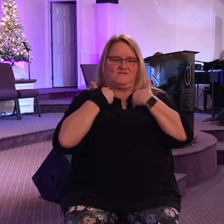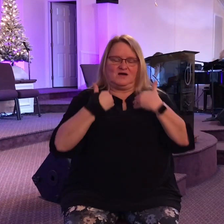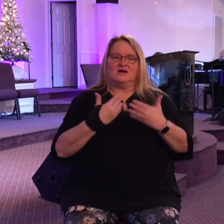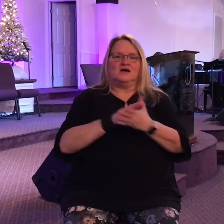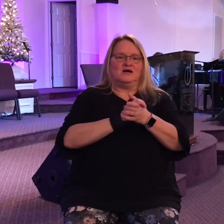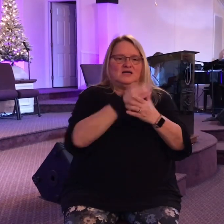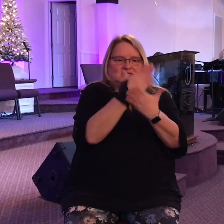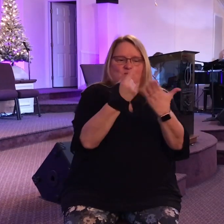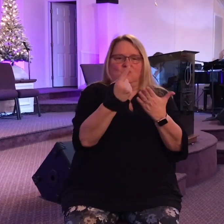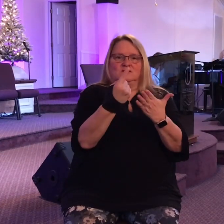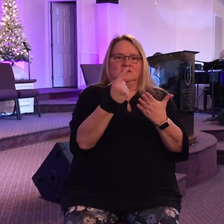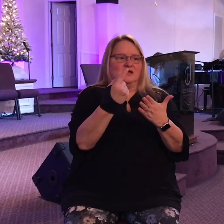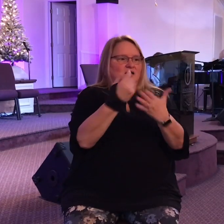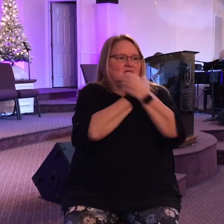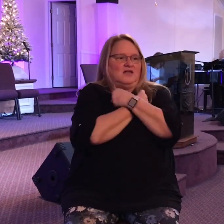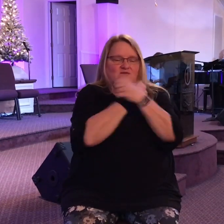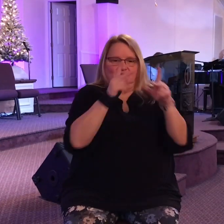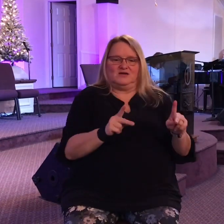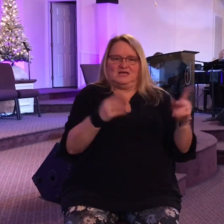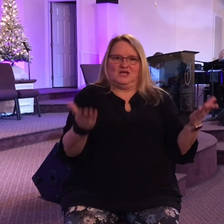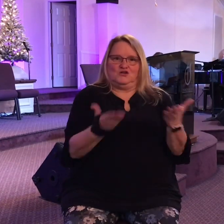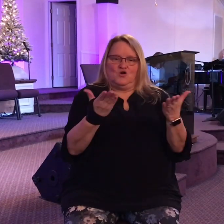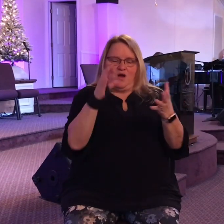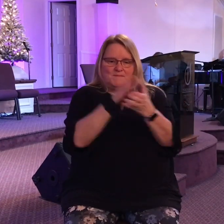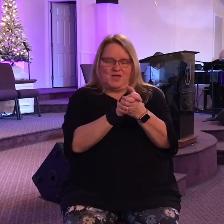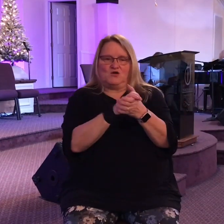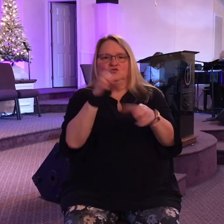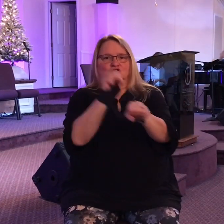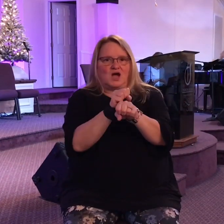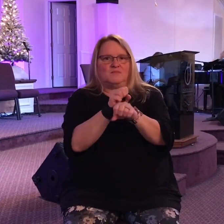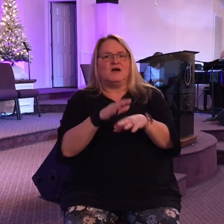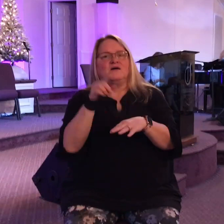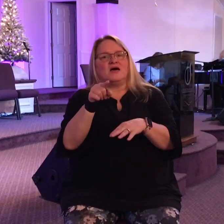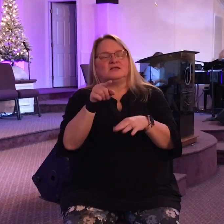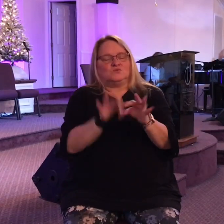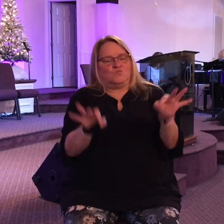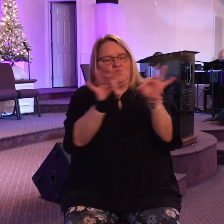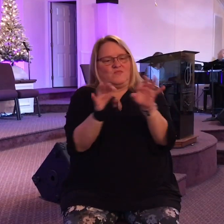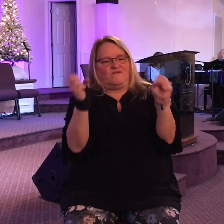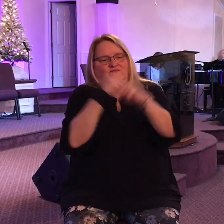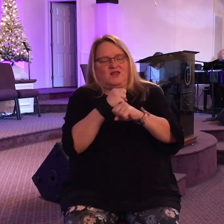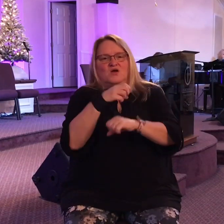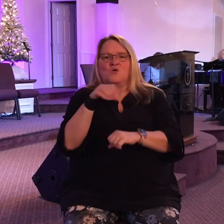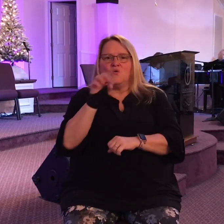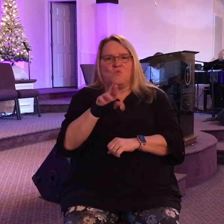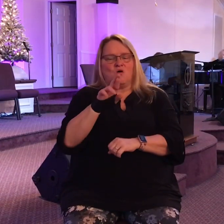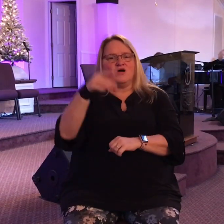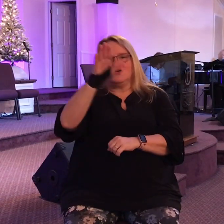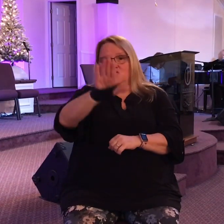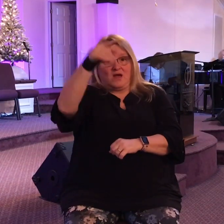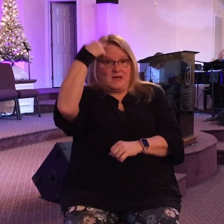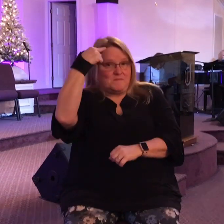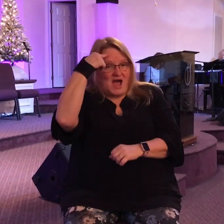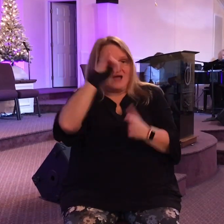Anybody in this room got a marriage worth fighting for? Anybody in this room got a job worth fighting for? Anybody in this room got sanity that's worth fighting for?